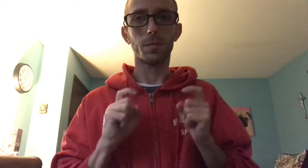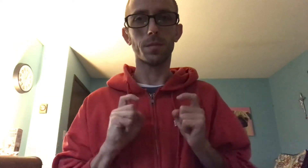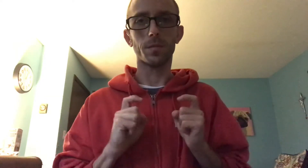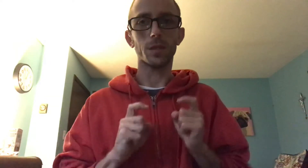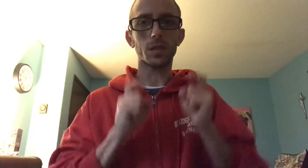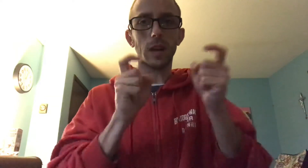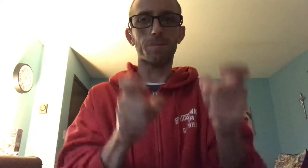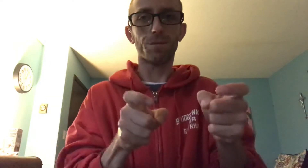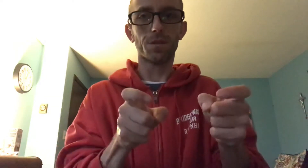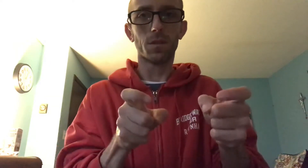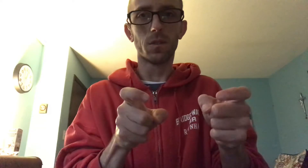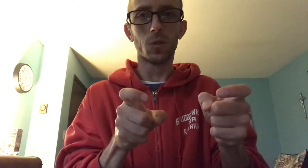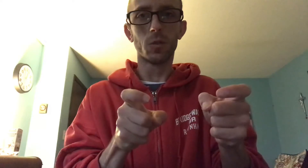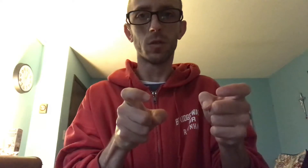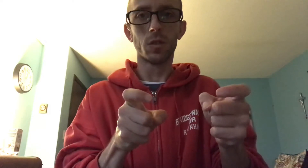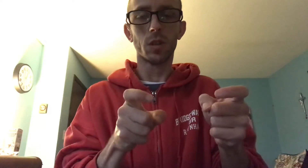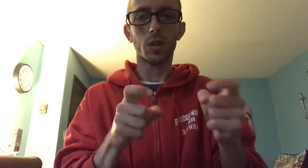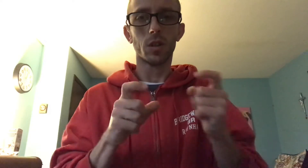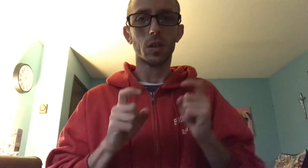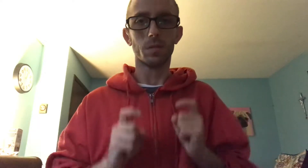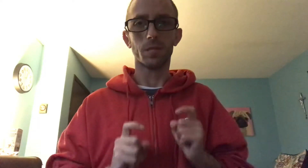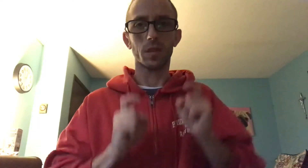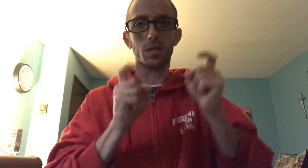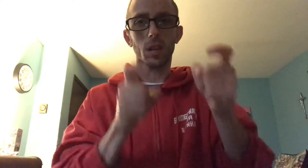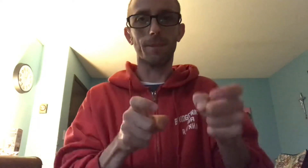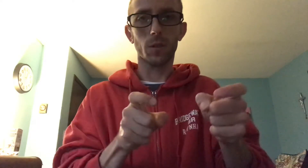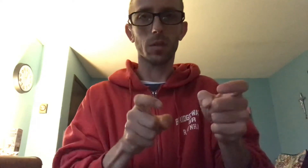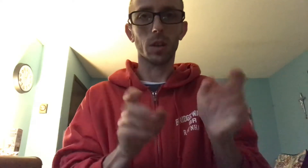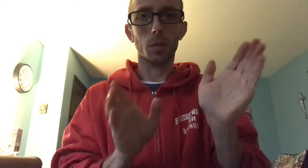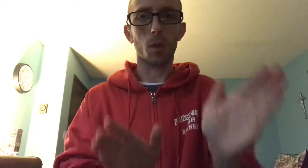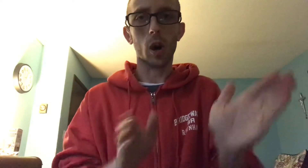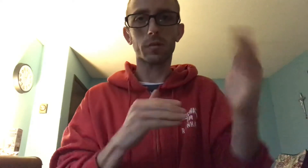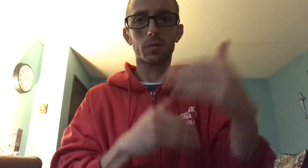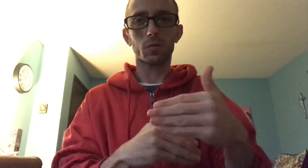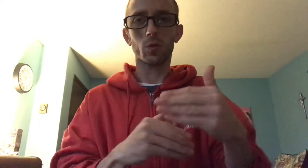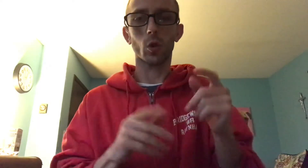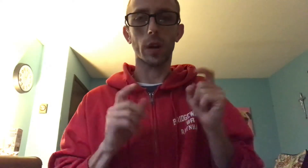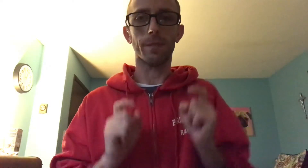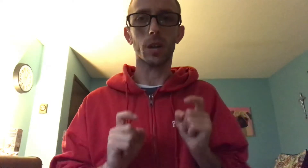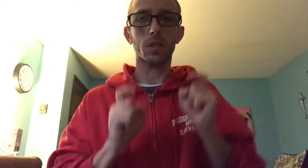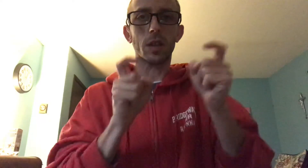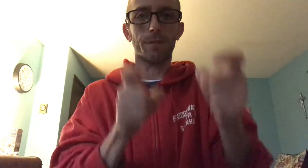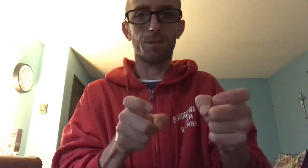Depth. Depth. boss. Depth.